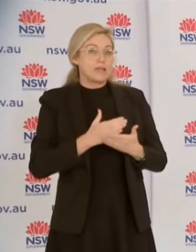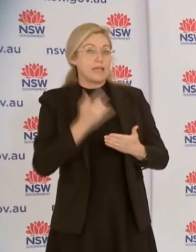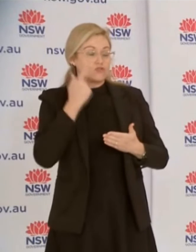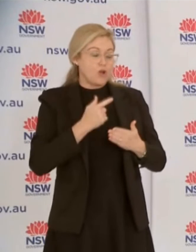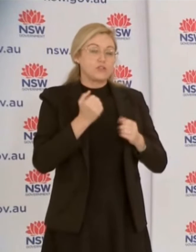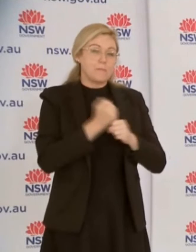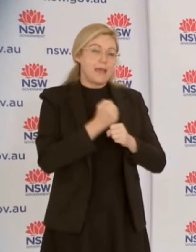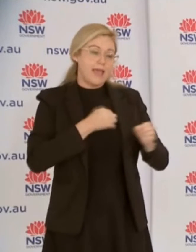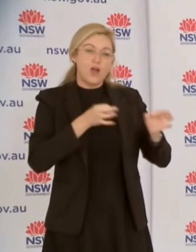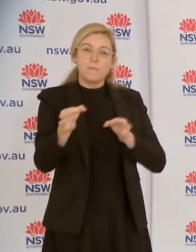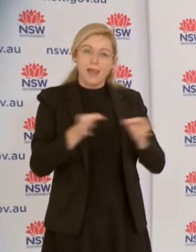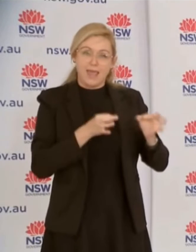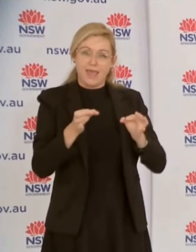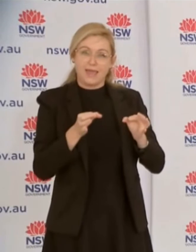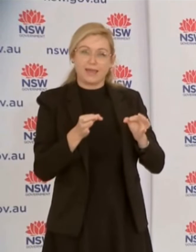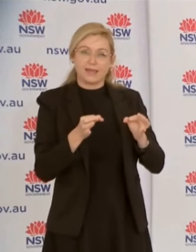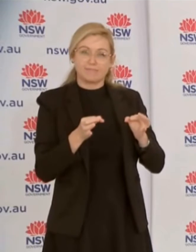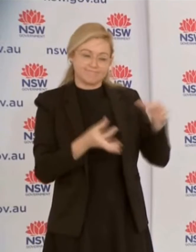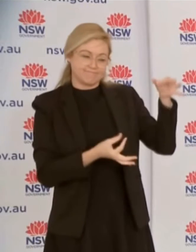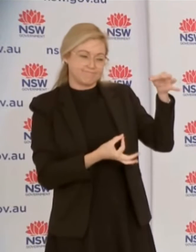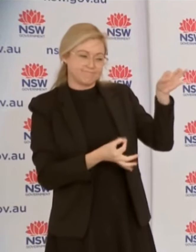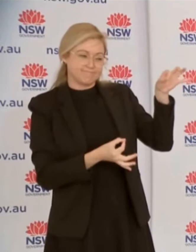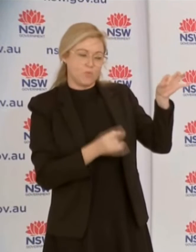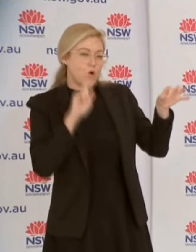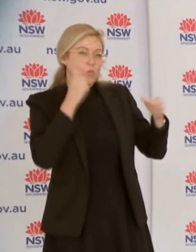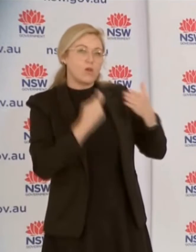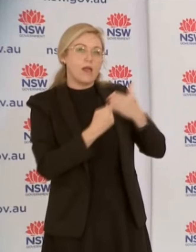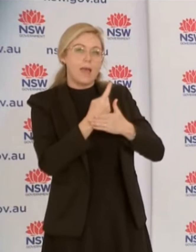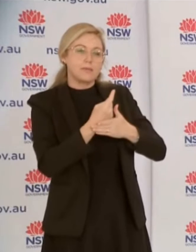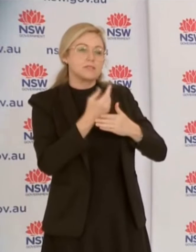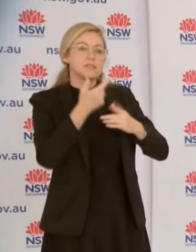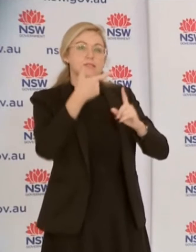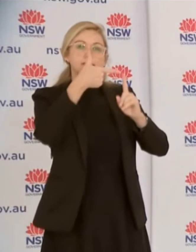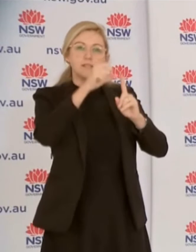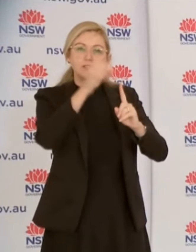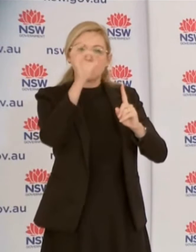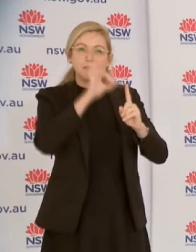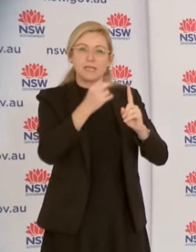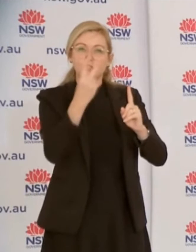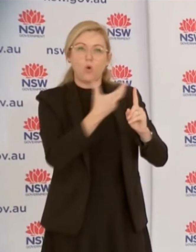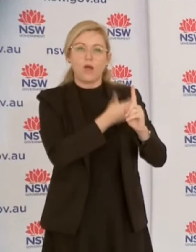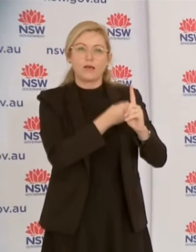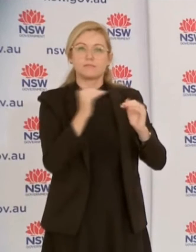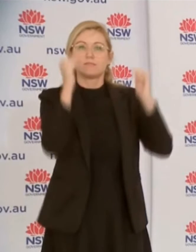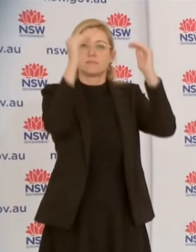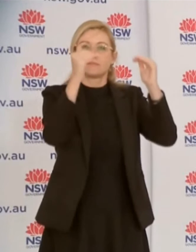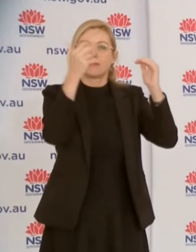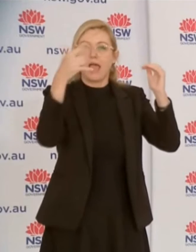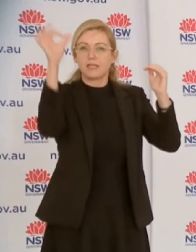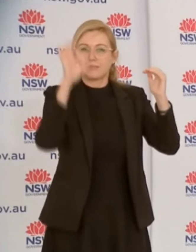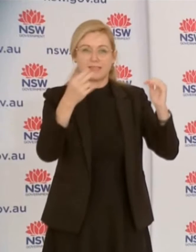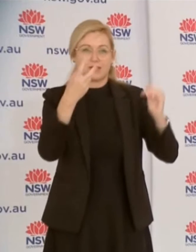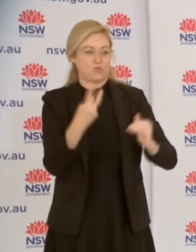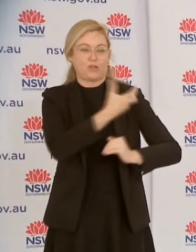roadmap on what 70% double dose looks like, what 80% double dose looks like. And we know that at 80% double dose, we have a keen eye